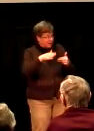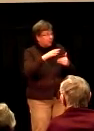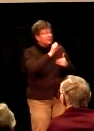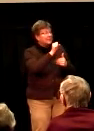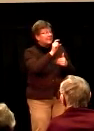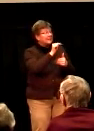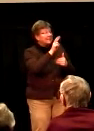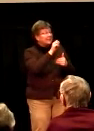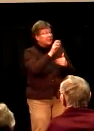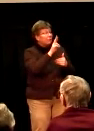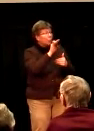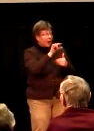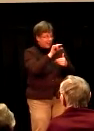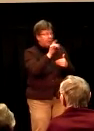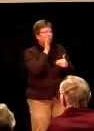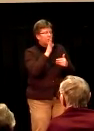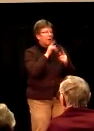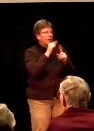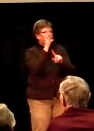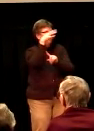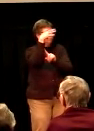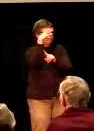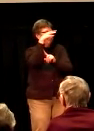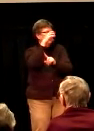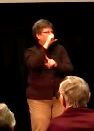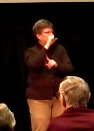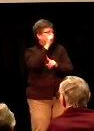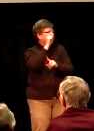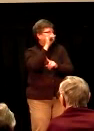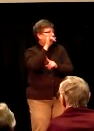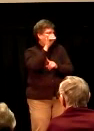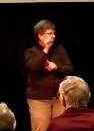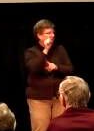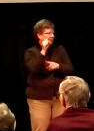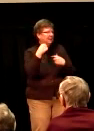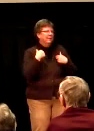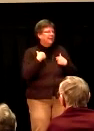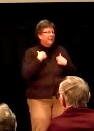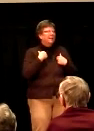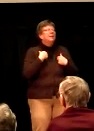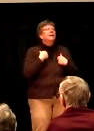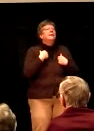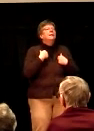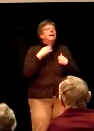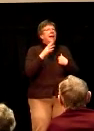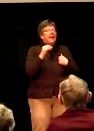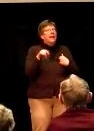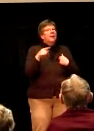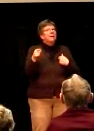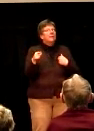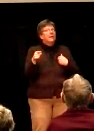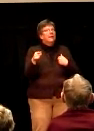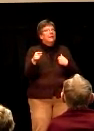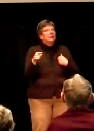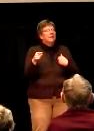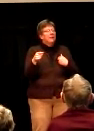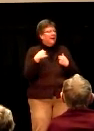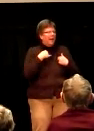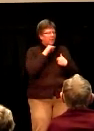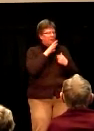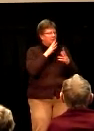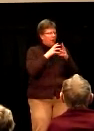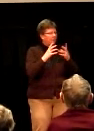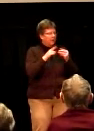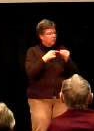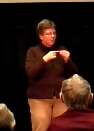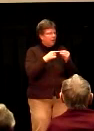satellites. I'm going to try to not talk about what we've learned about the weather with satellites. And I'm not going to talk too much